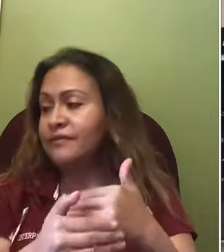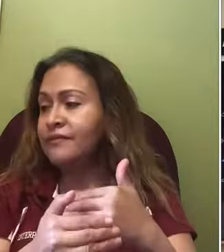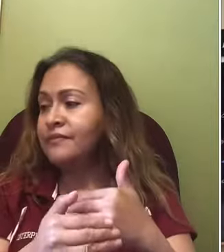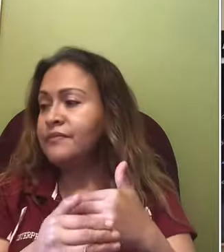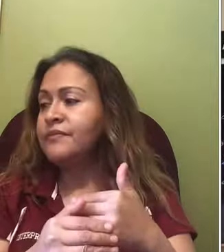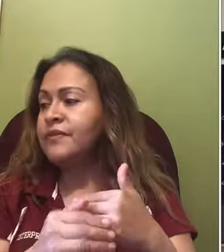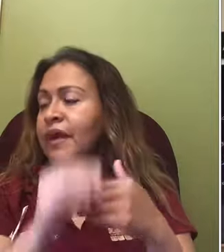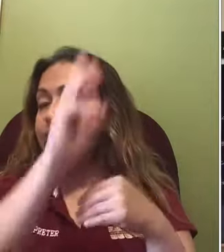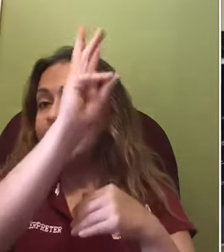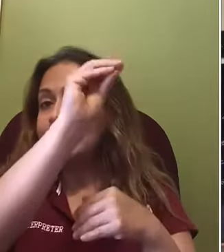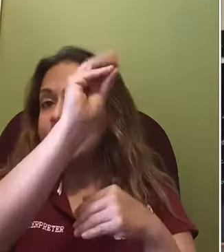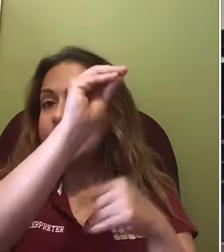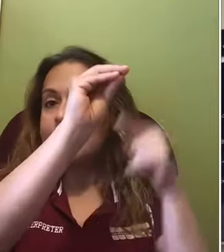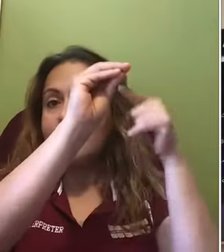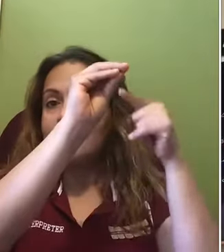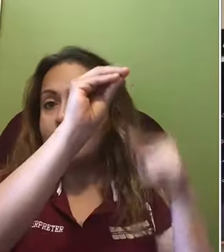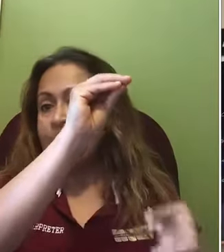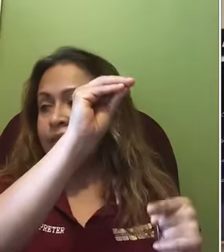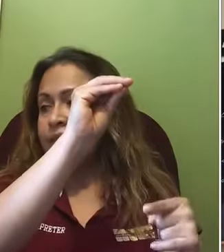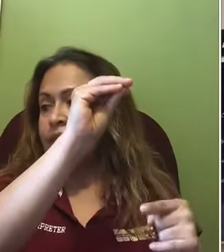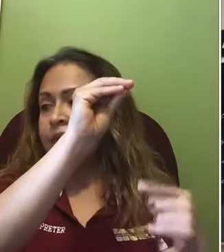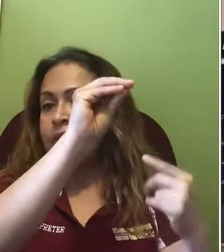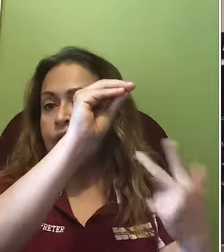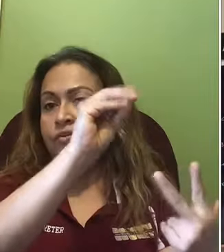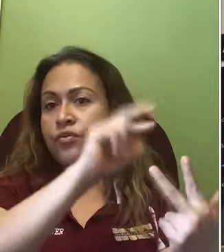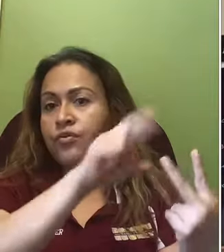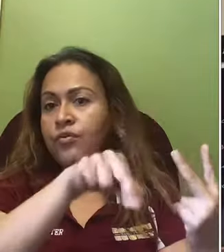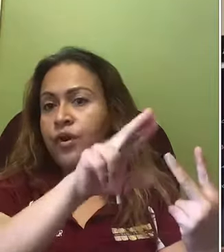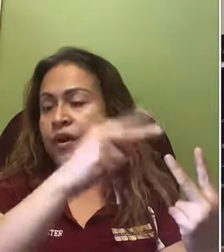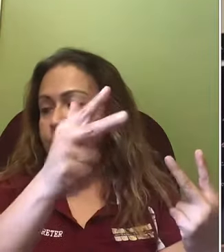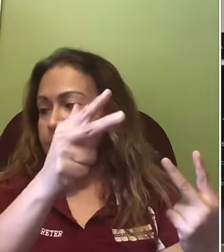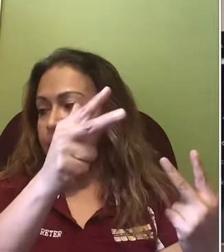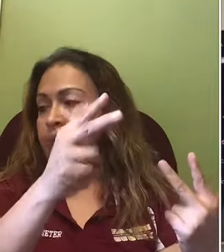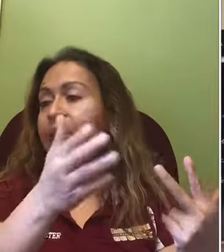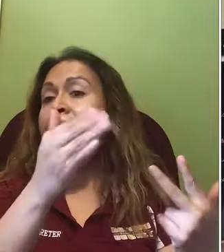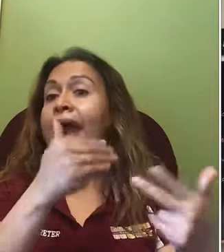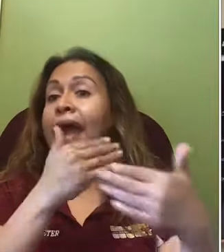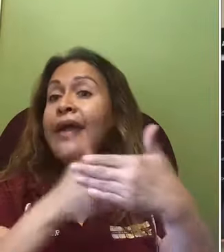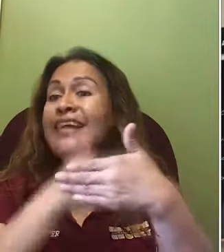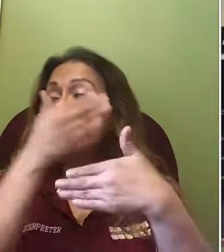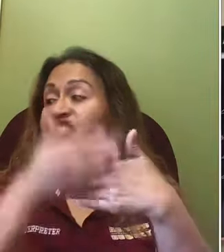roots of 3. 2 square roots of 3. And adjacent to that